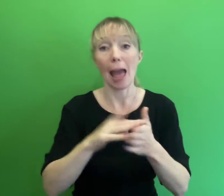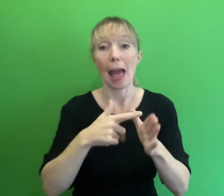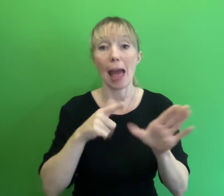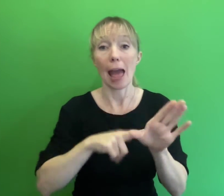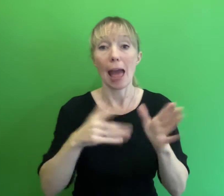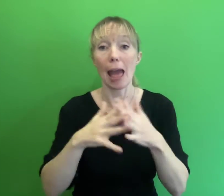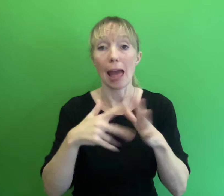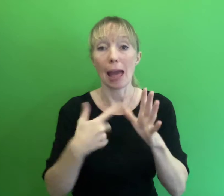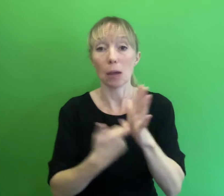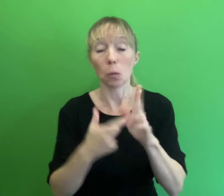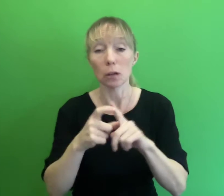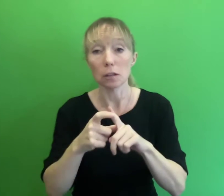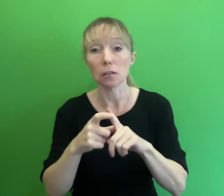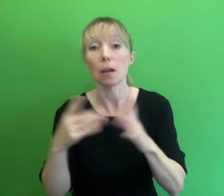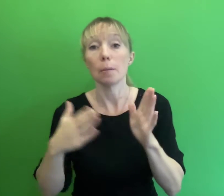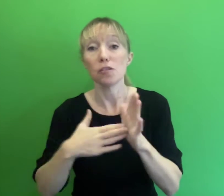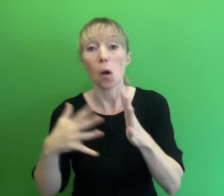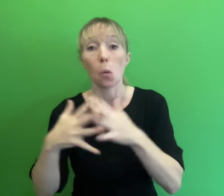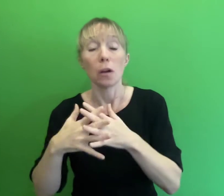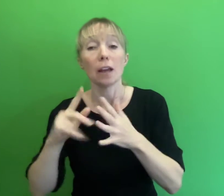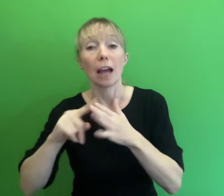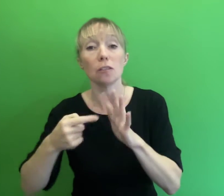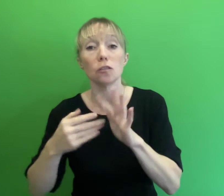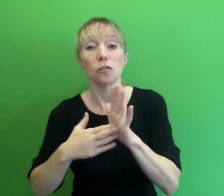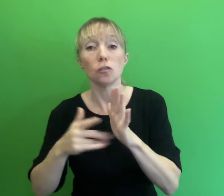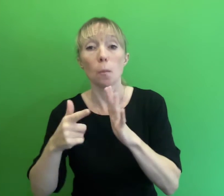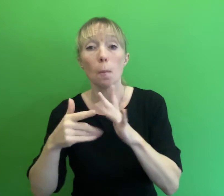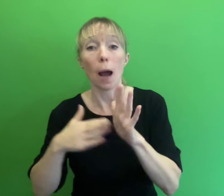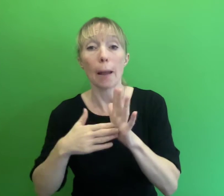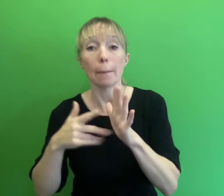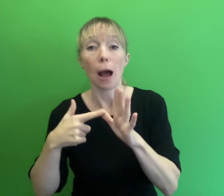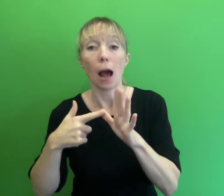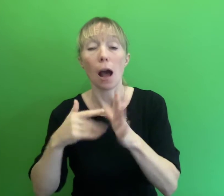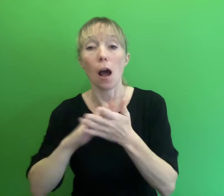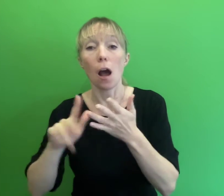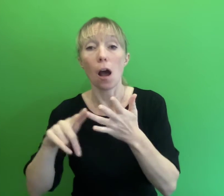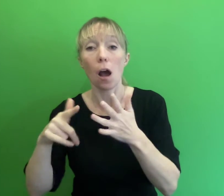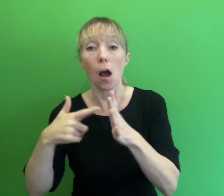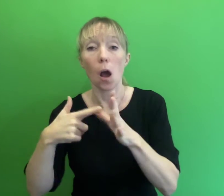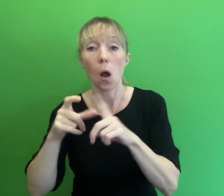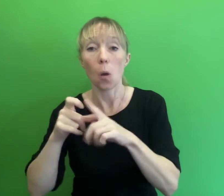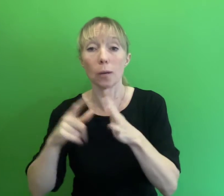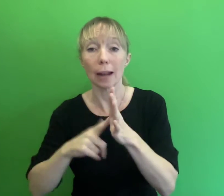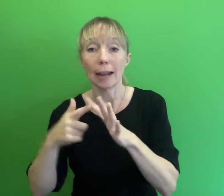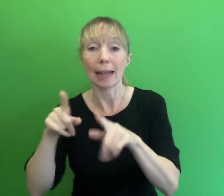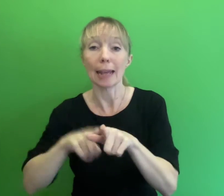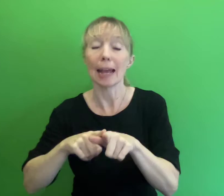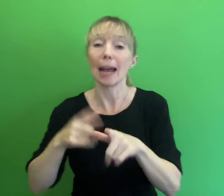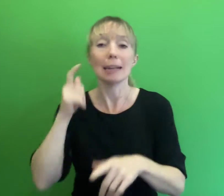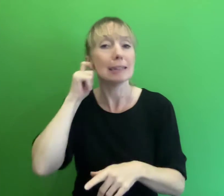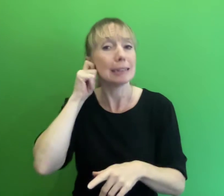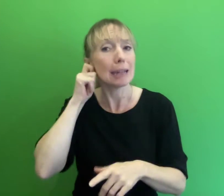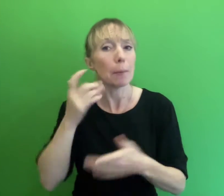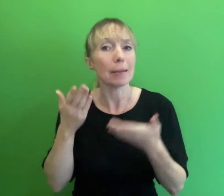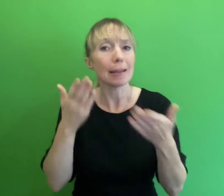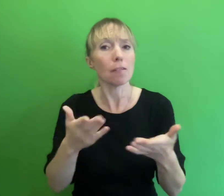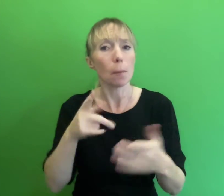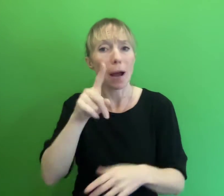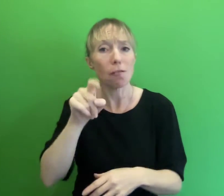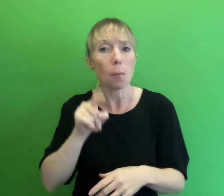Jemima Hoadley, and tips provided from Remark on working in a space with BSL interpreters. Make sure you